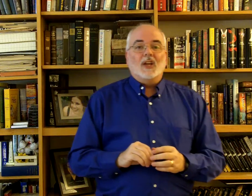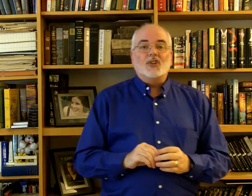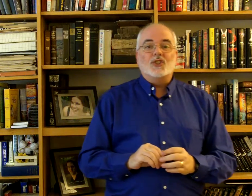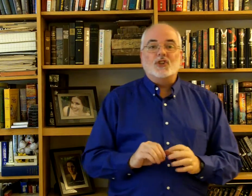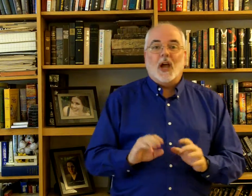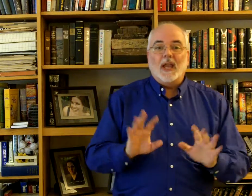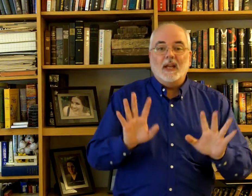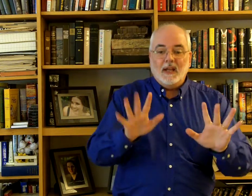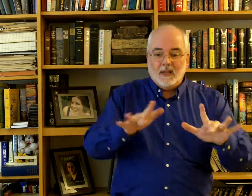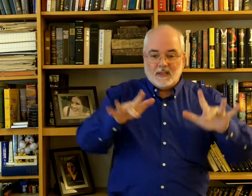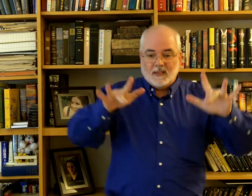Shining,